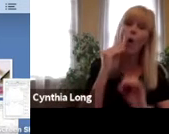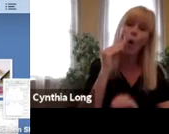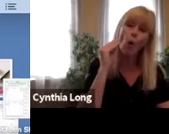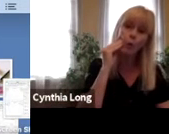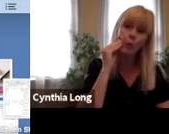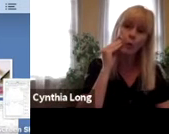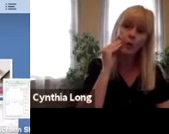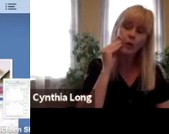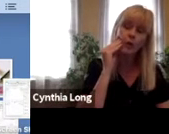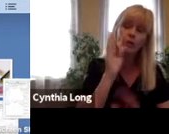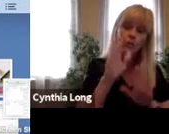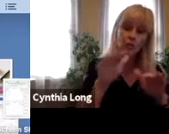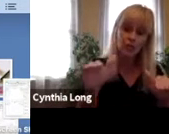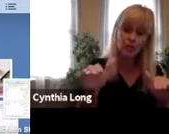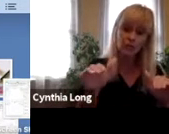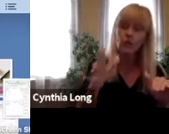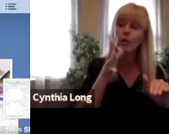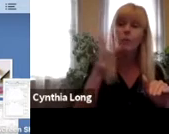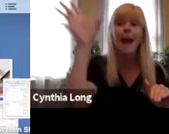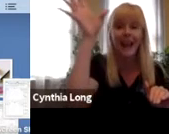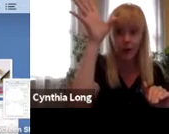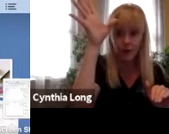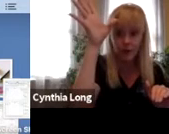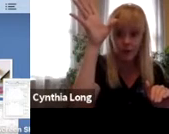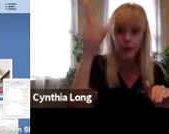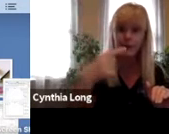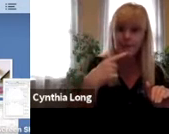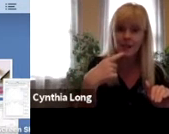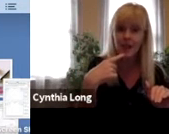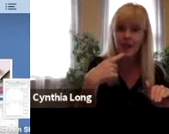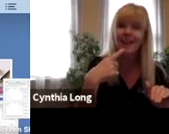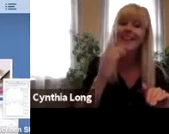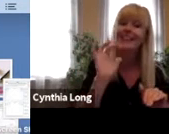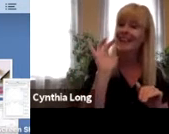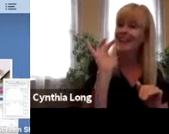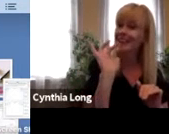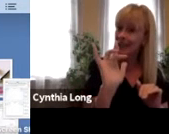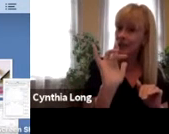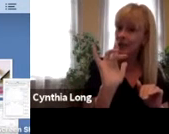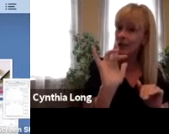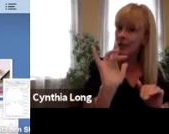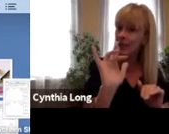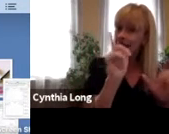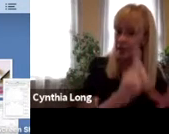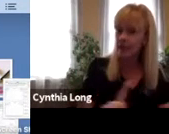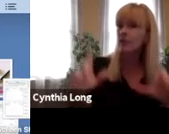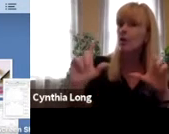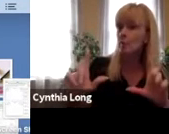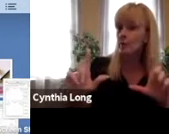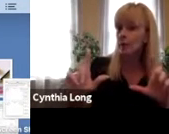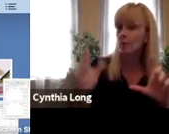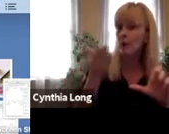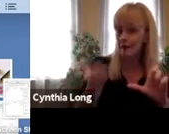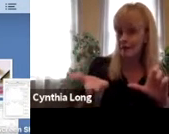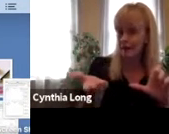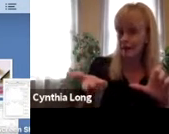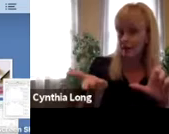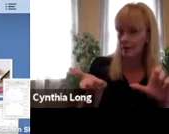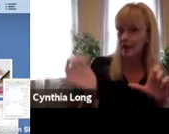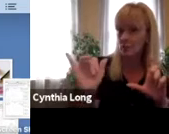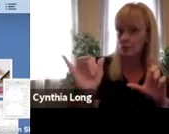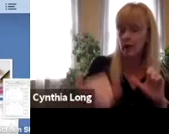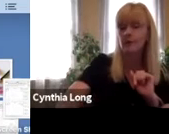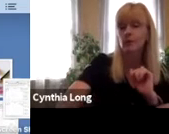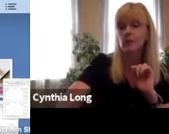this link home to the children or the parents, I would say. They can click on a link and it'll open up right